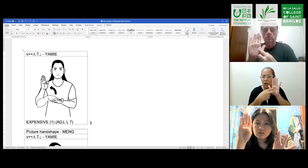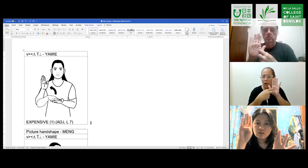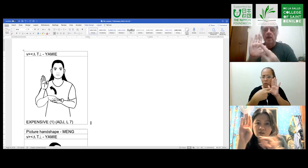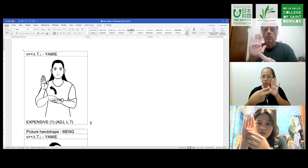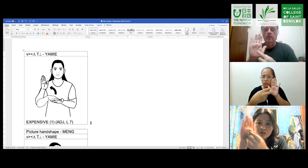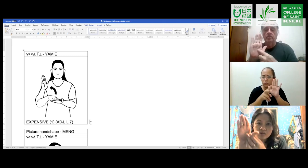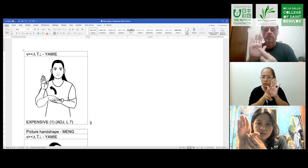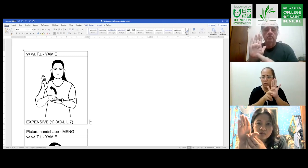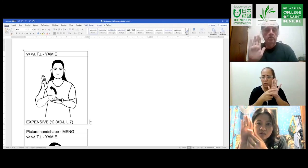Outward?